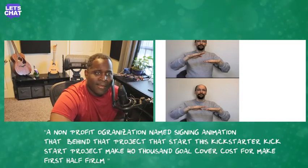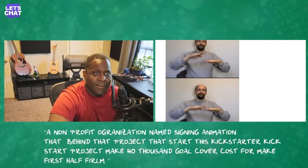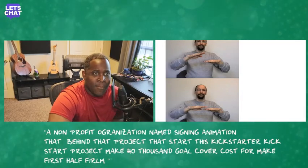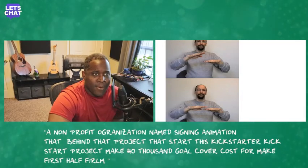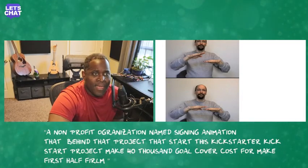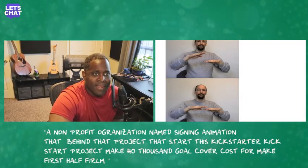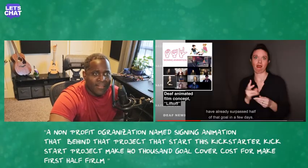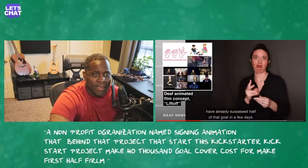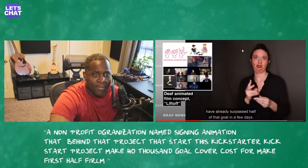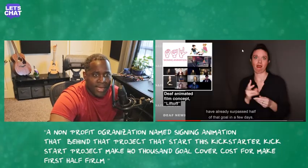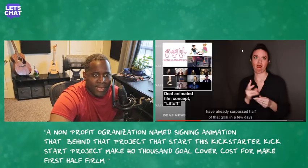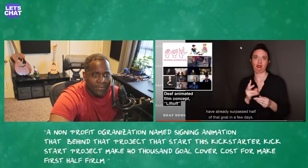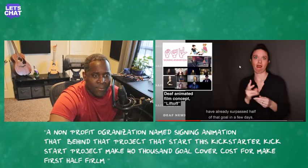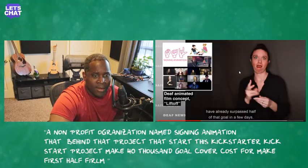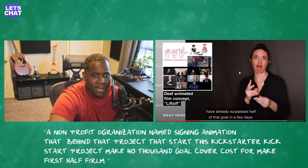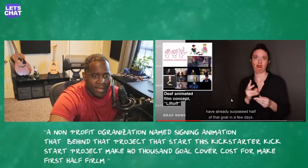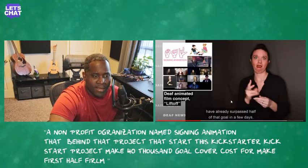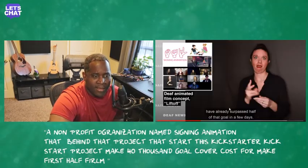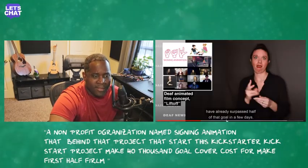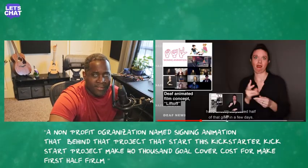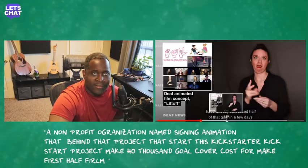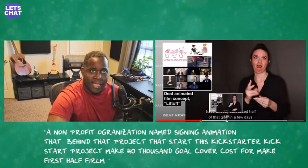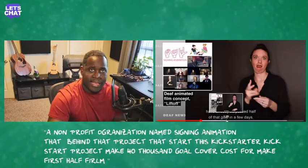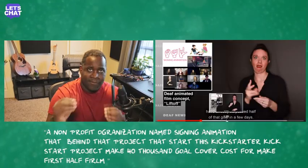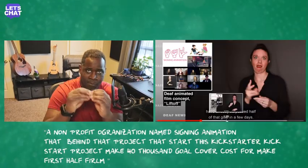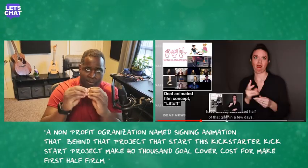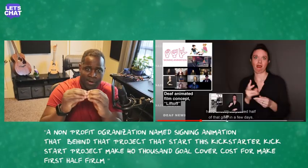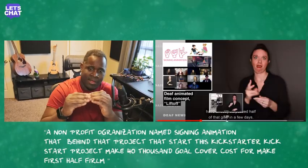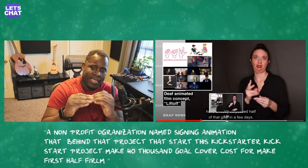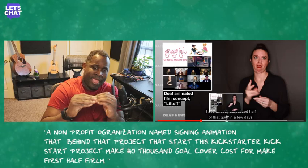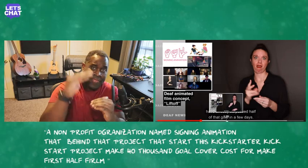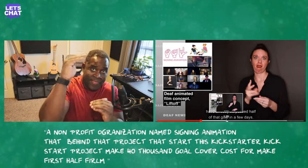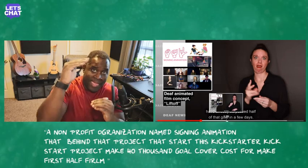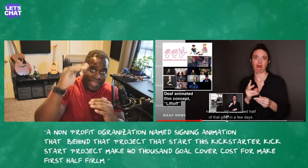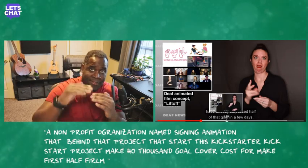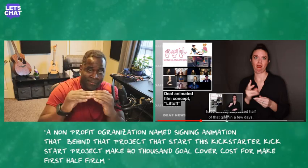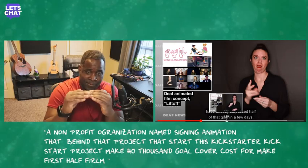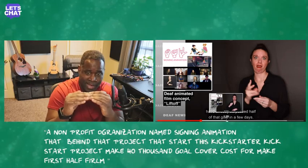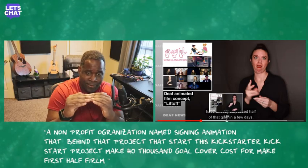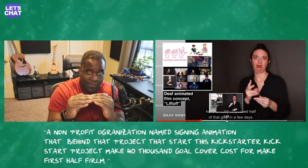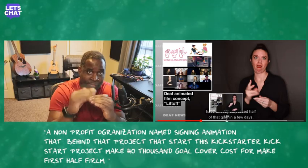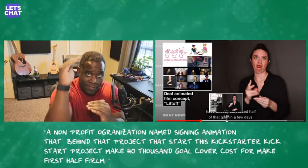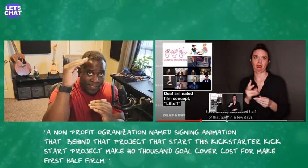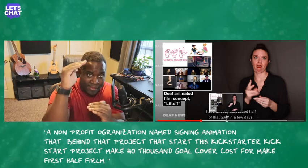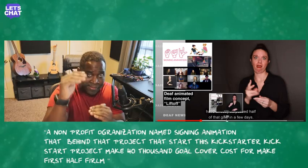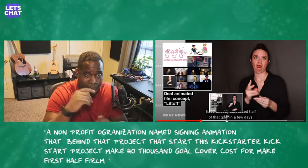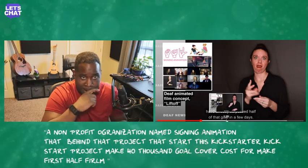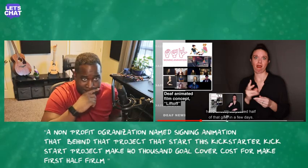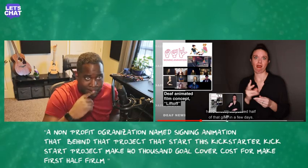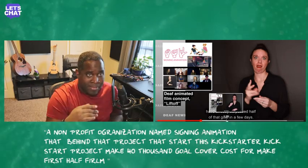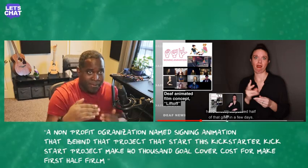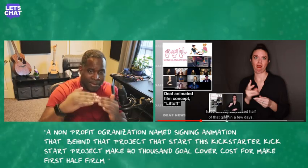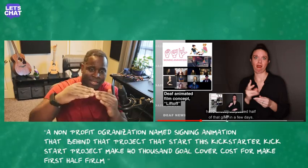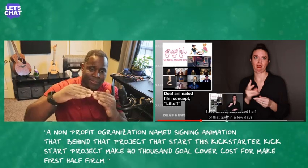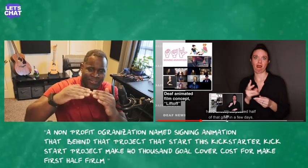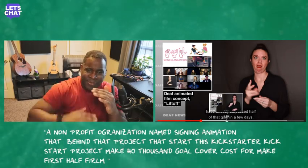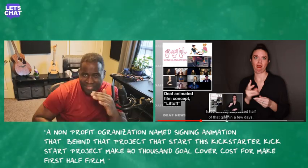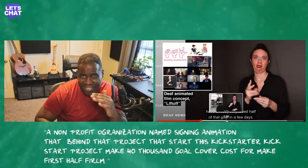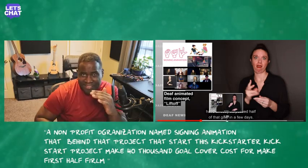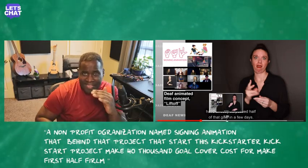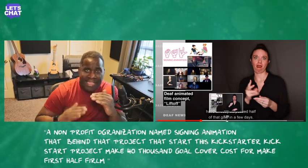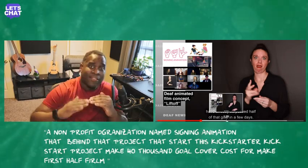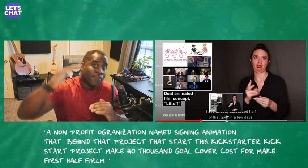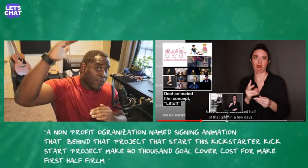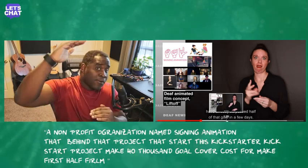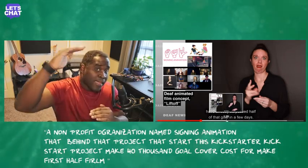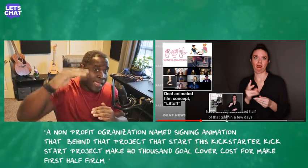sense? More than is a combined sign of more and than. So now it's just this, right? But you can also do it's